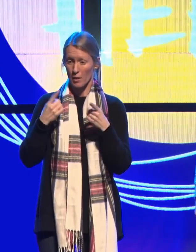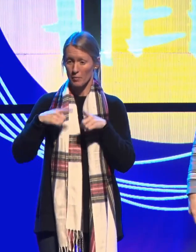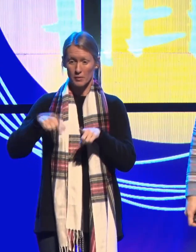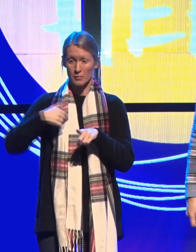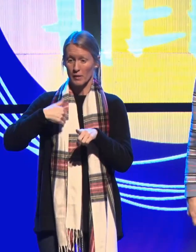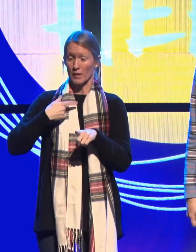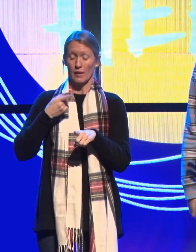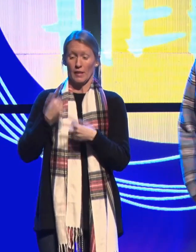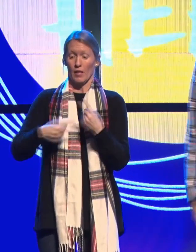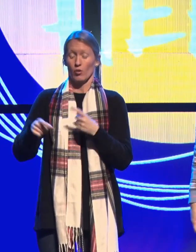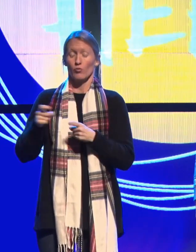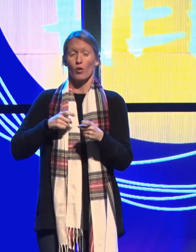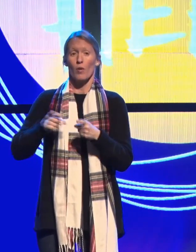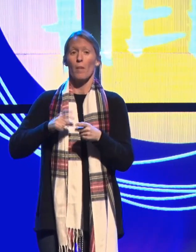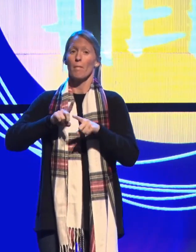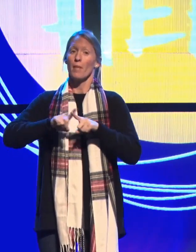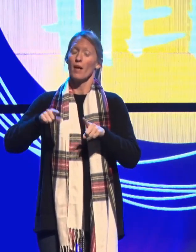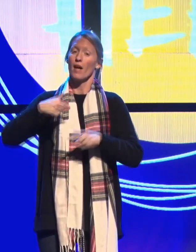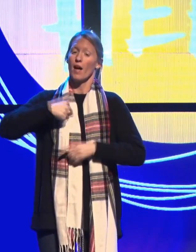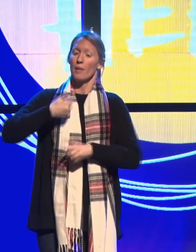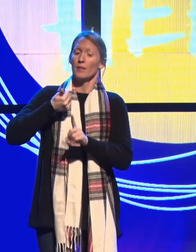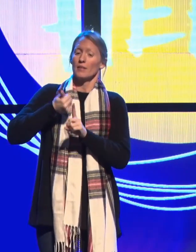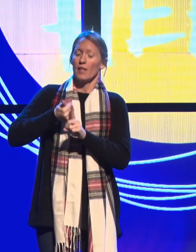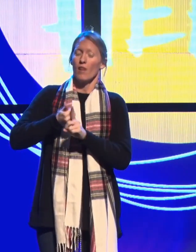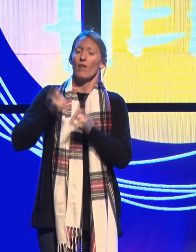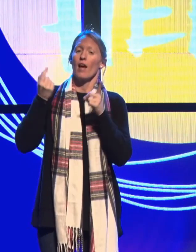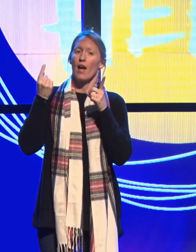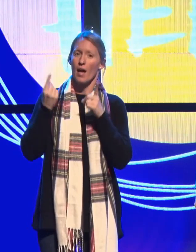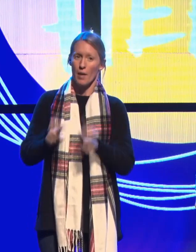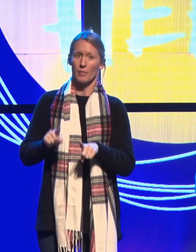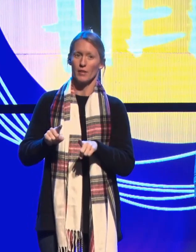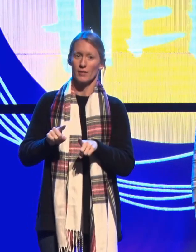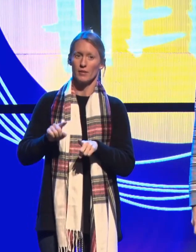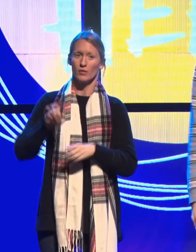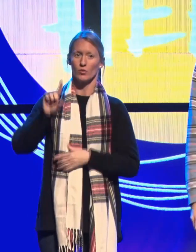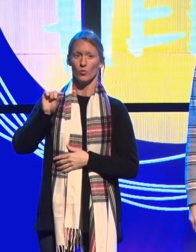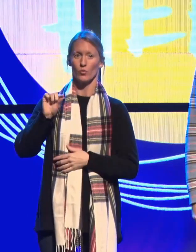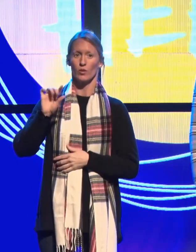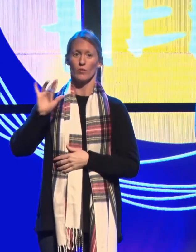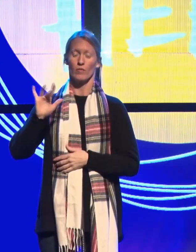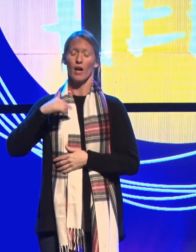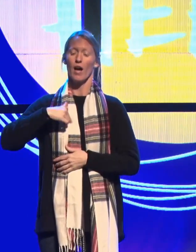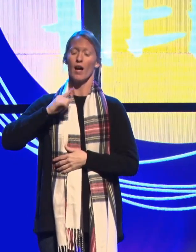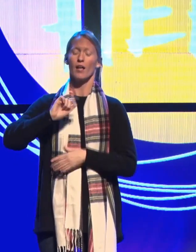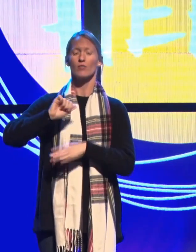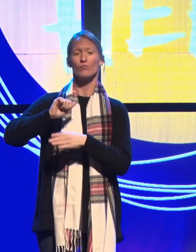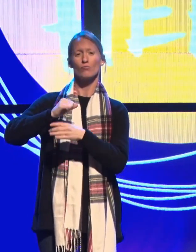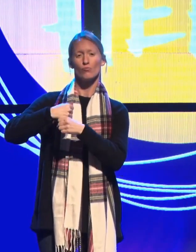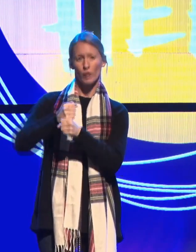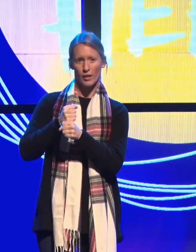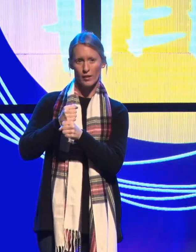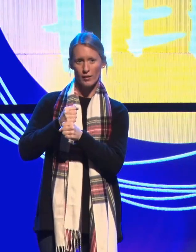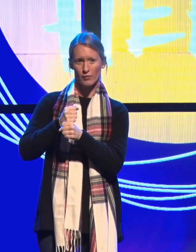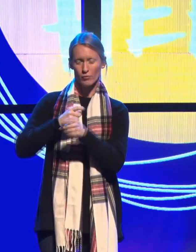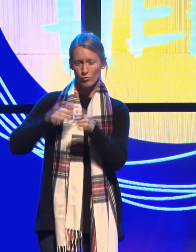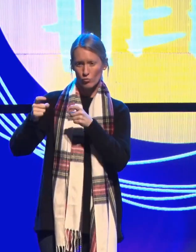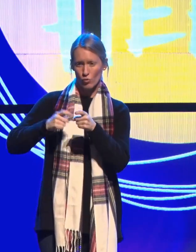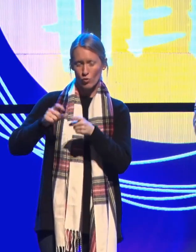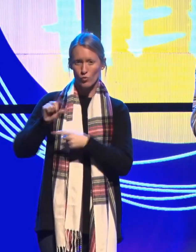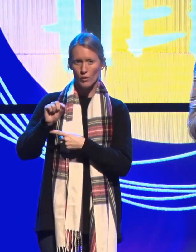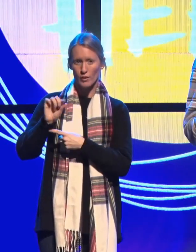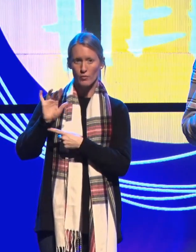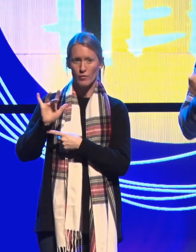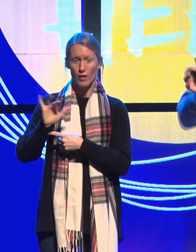I happened to 2025. Like I created 2025. And there's these key areas of our life that I